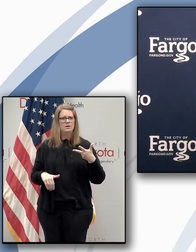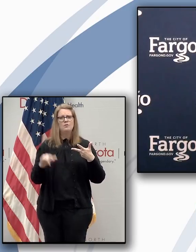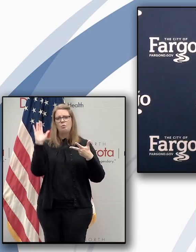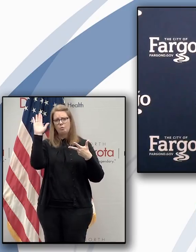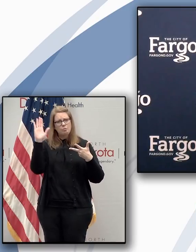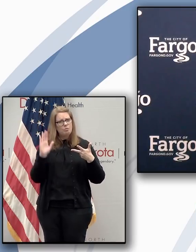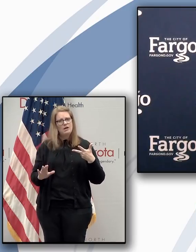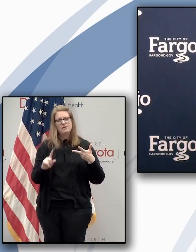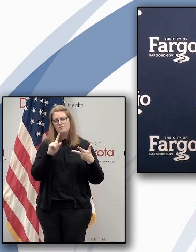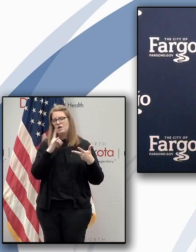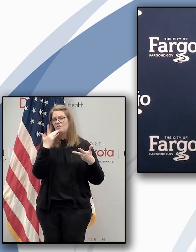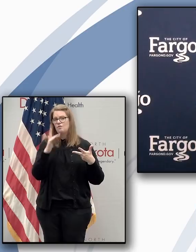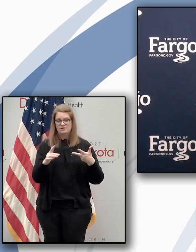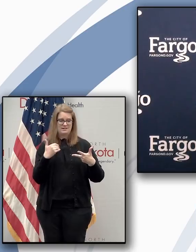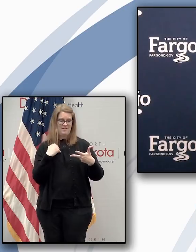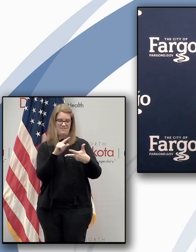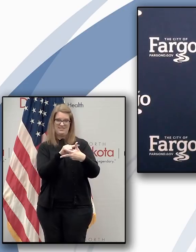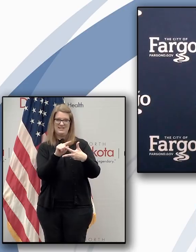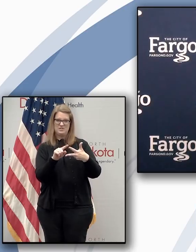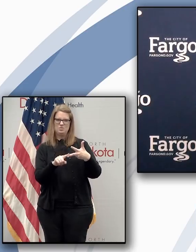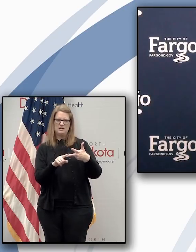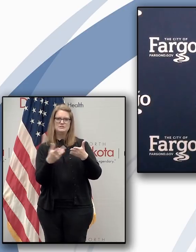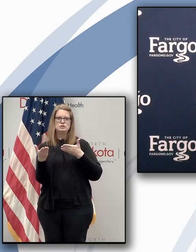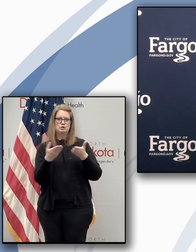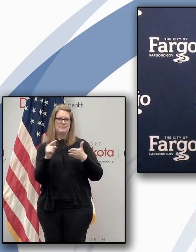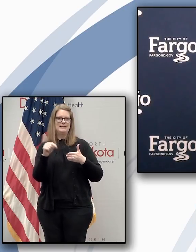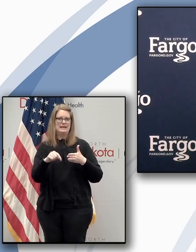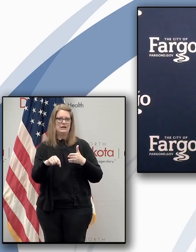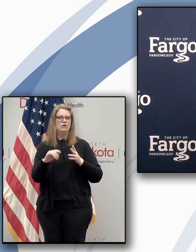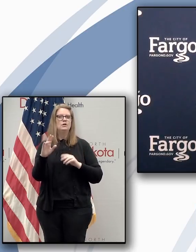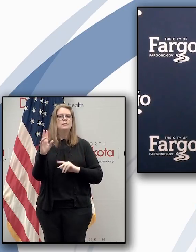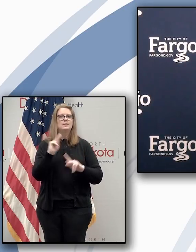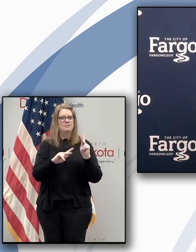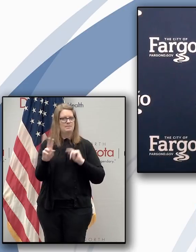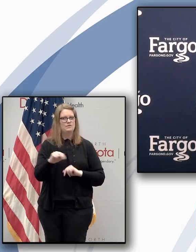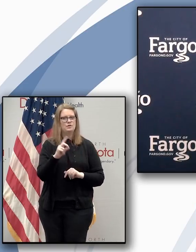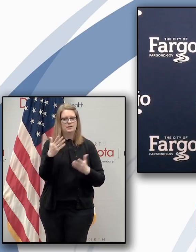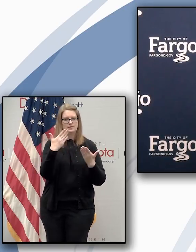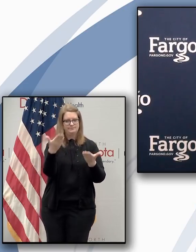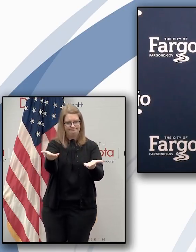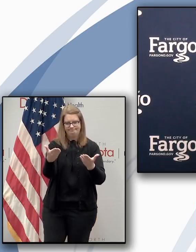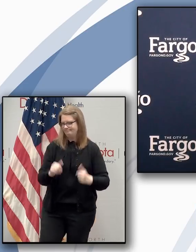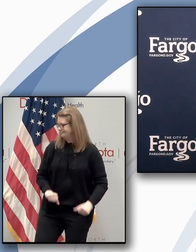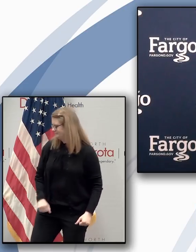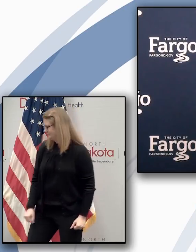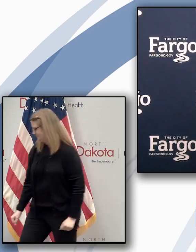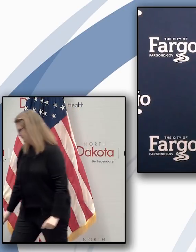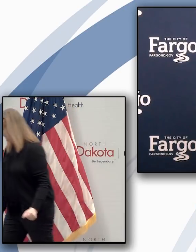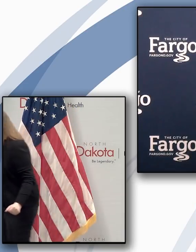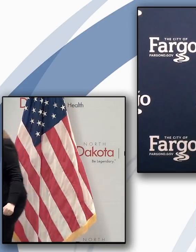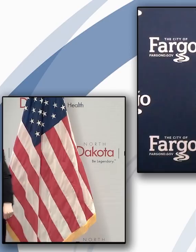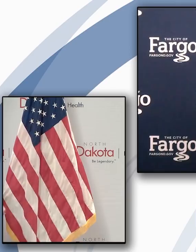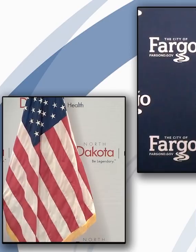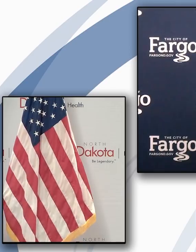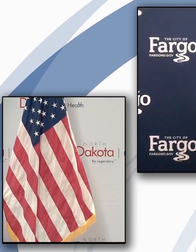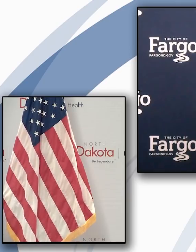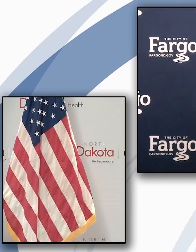we're fortunate to have all of them serving the citizens of North Dakota. Mayor Mahoney, you're the lead-off batter. Take it away.